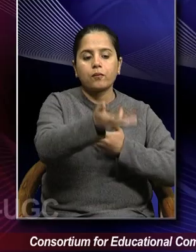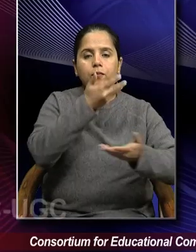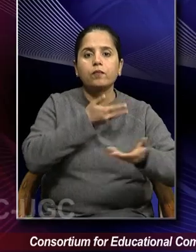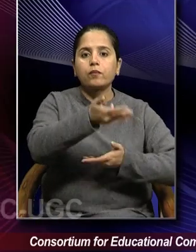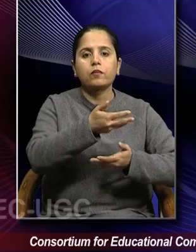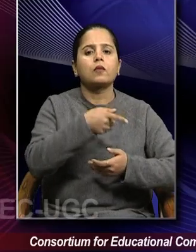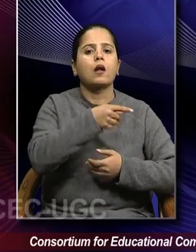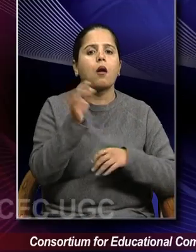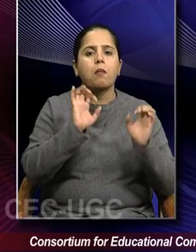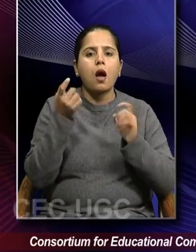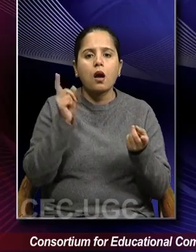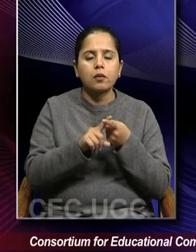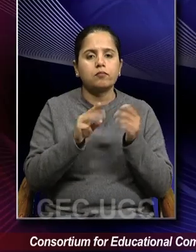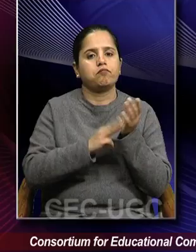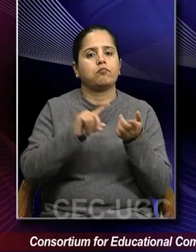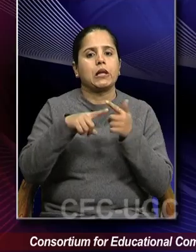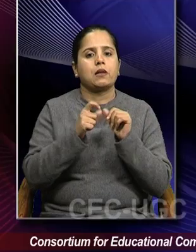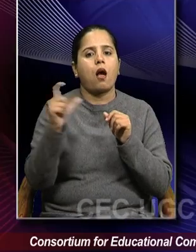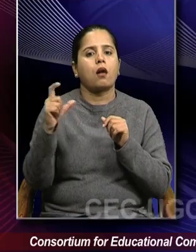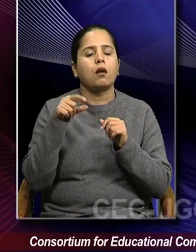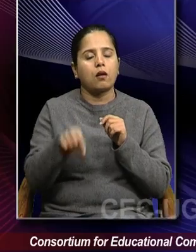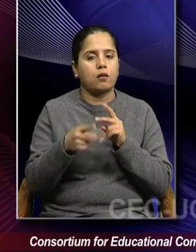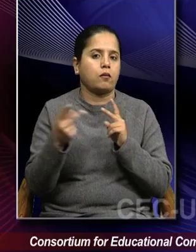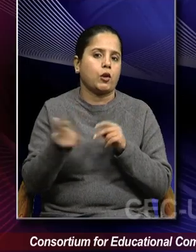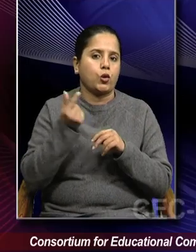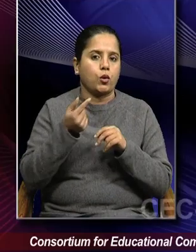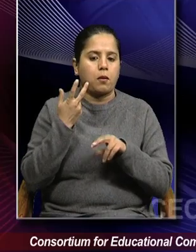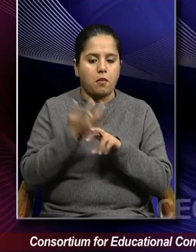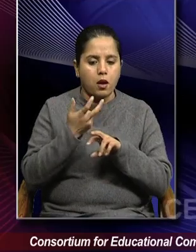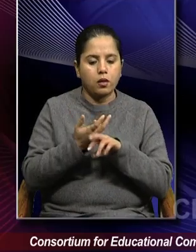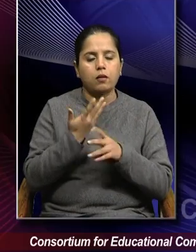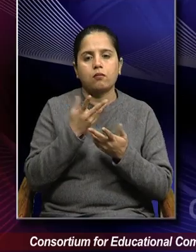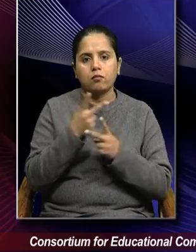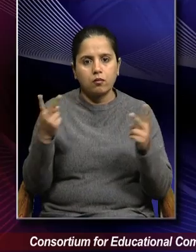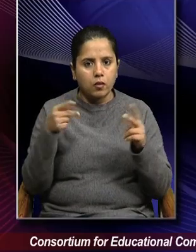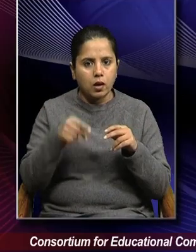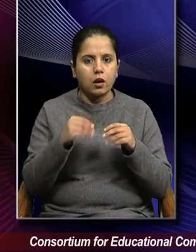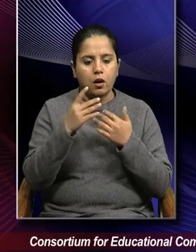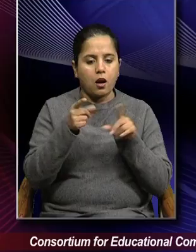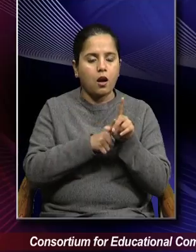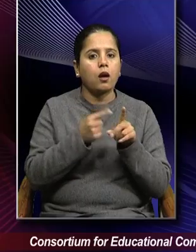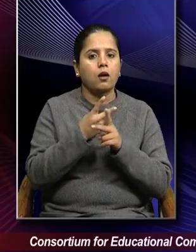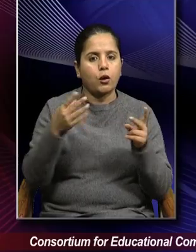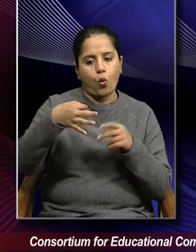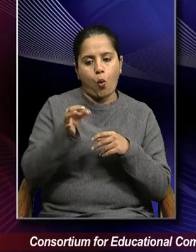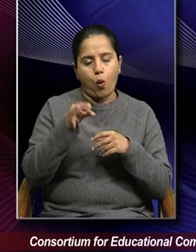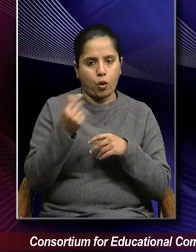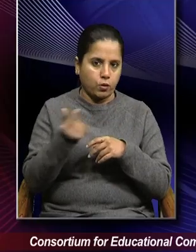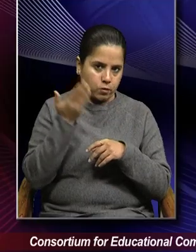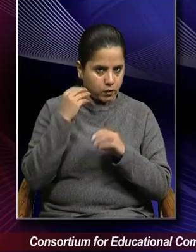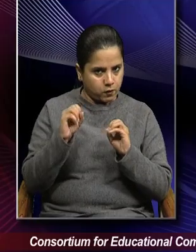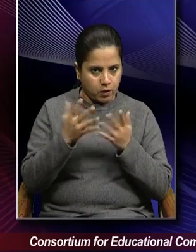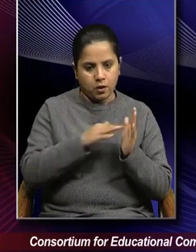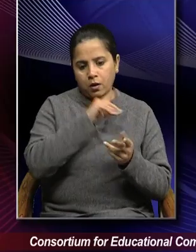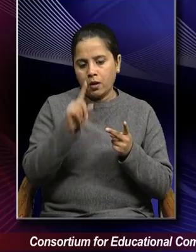the emergence of metallic money, which means use of metals in currency, what we call as coins, which were